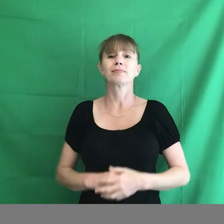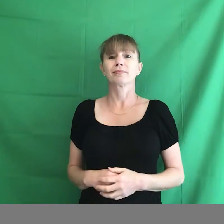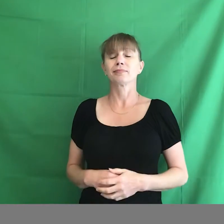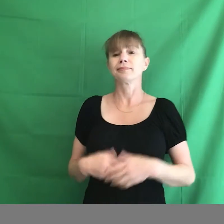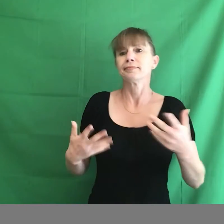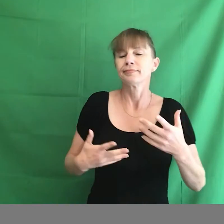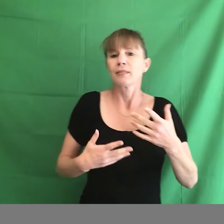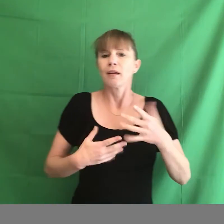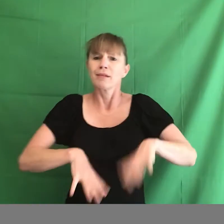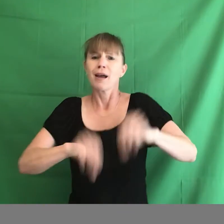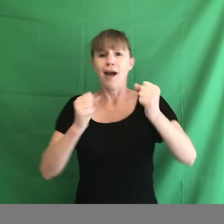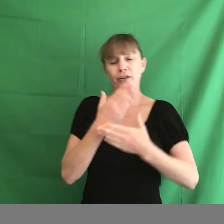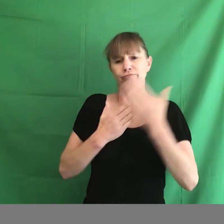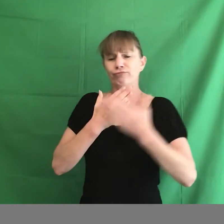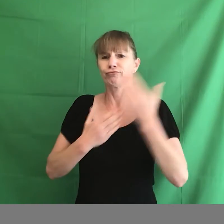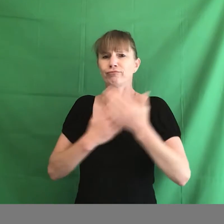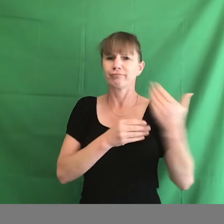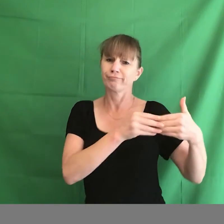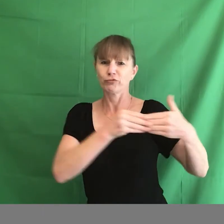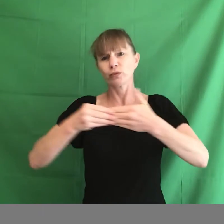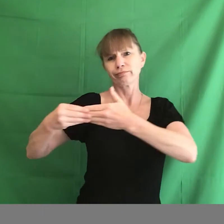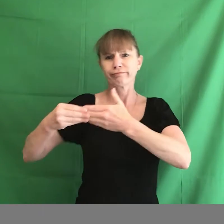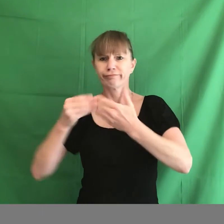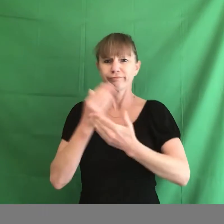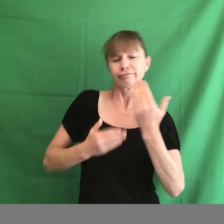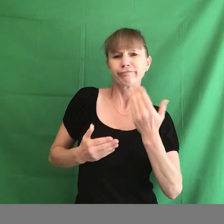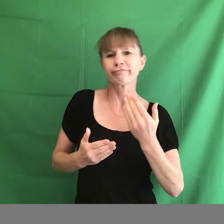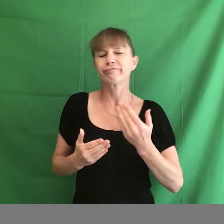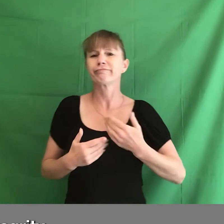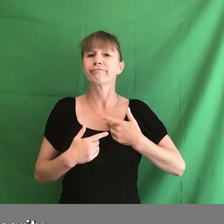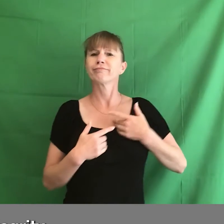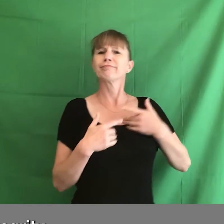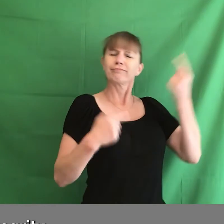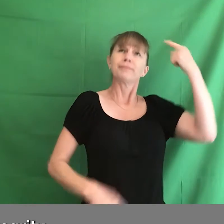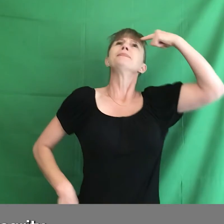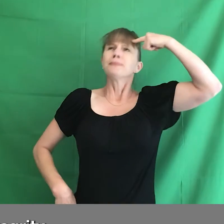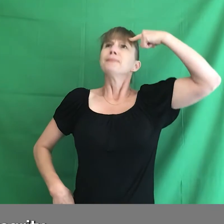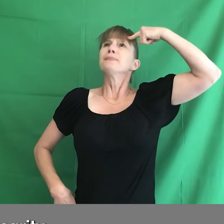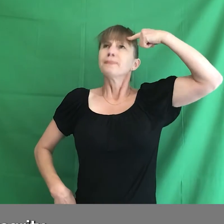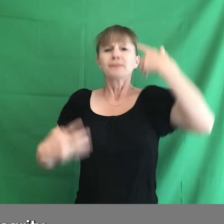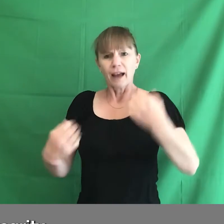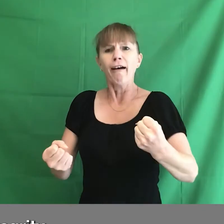mess? Start a new fashion, buck all the trends, emphasise